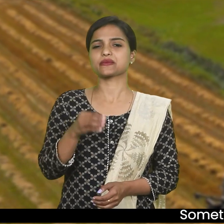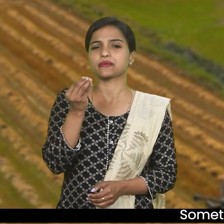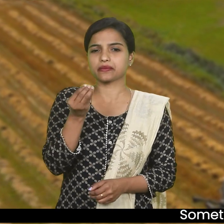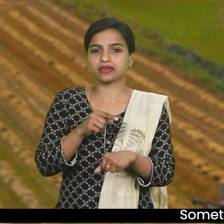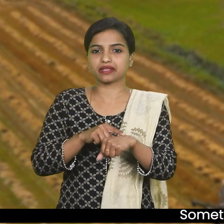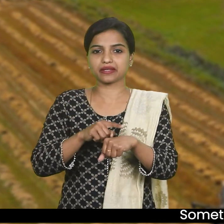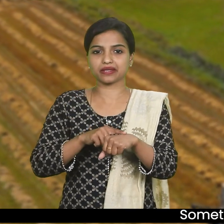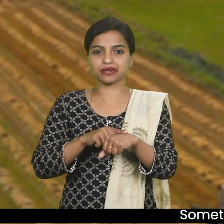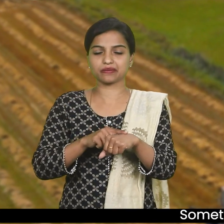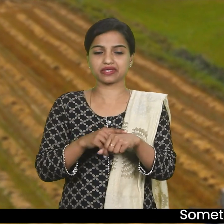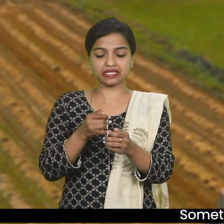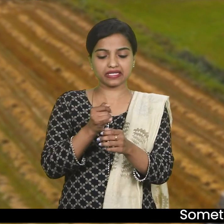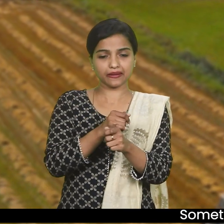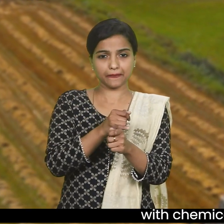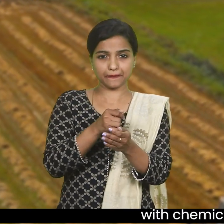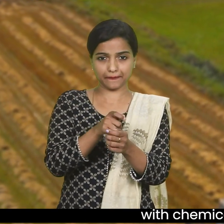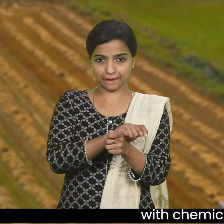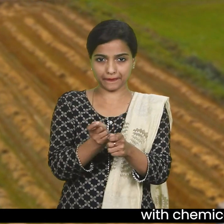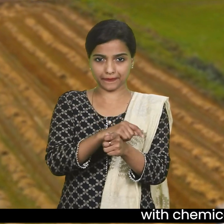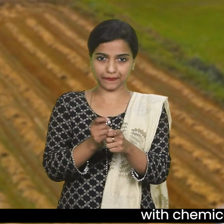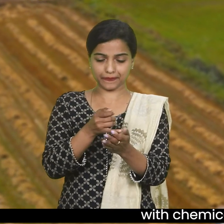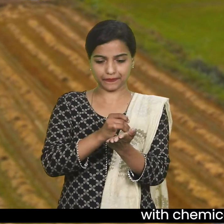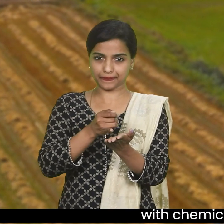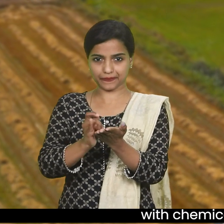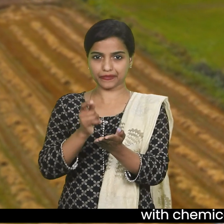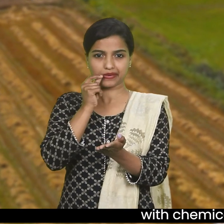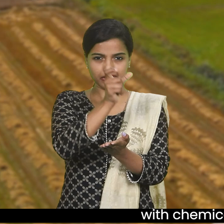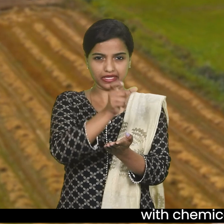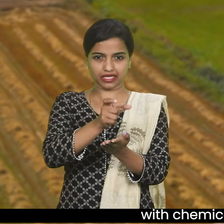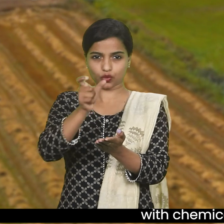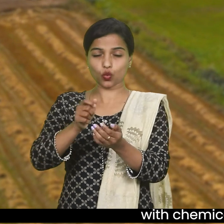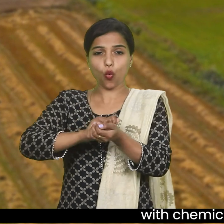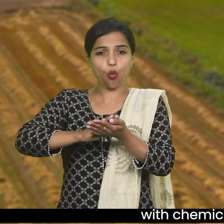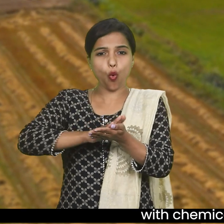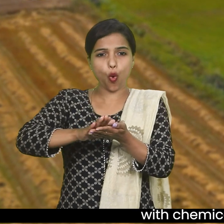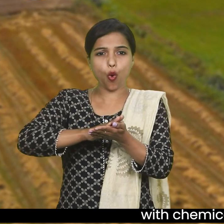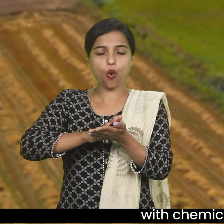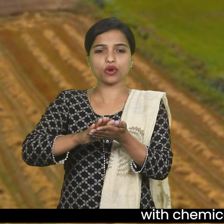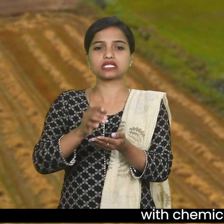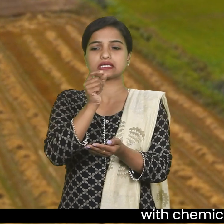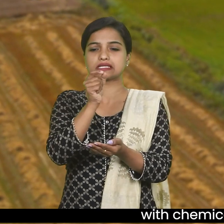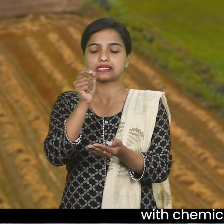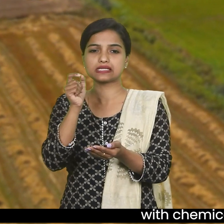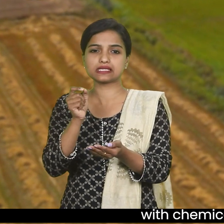Sometimes farmers wash seeds with chemicals to protect them from pests.